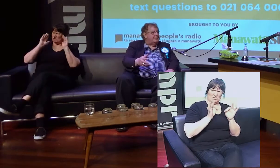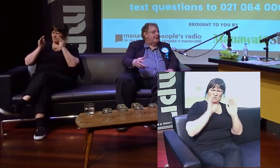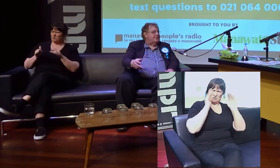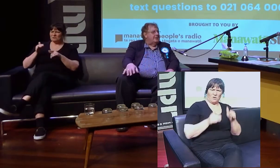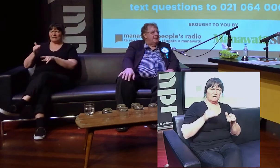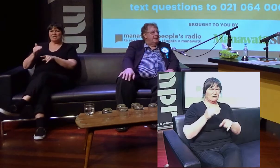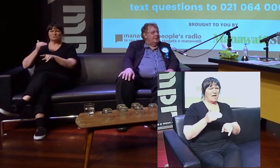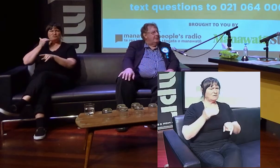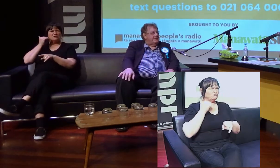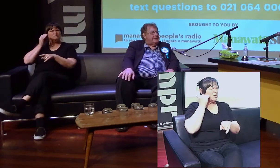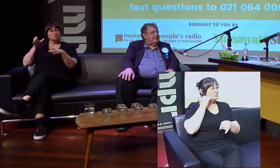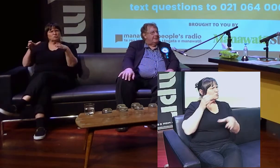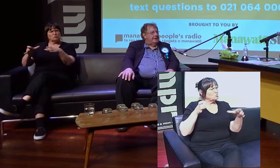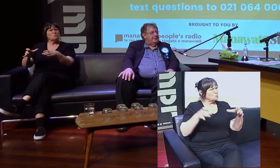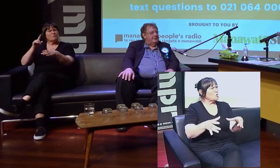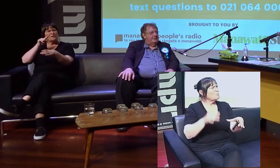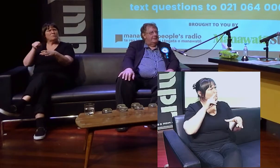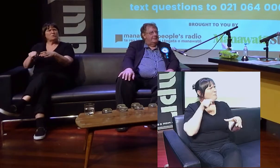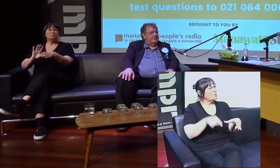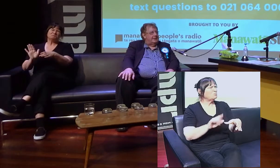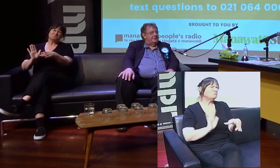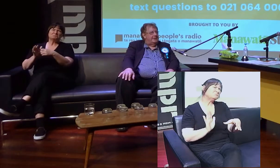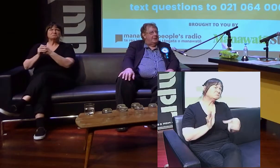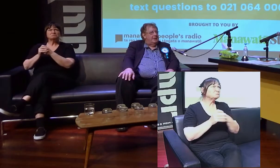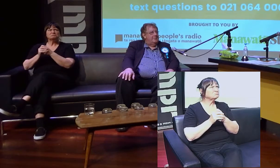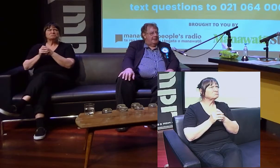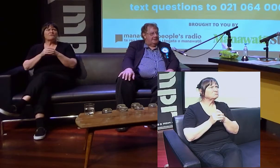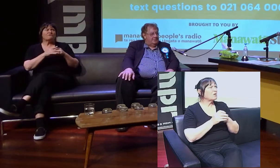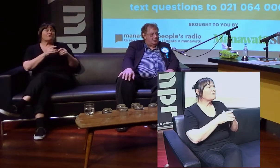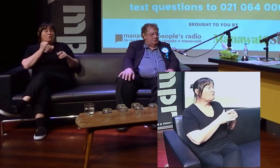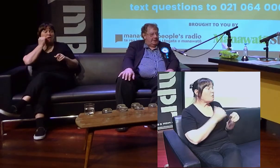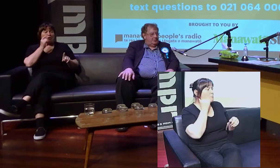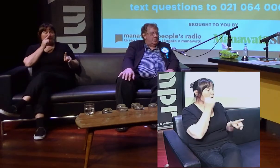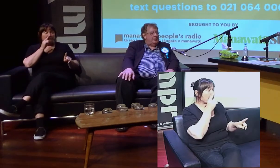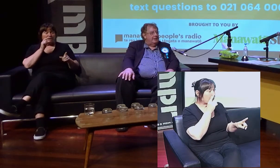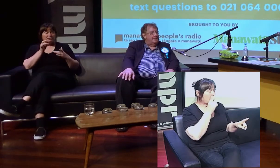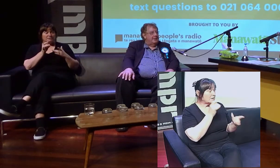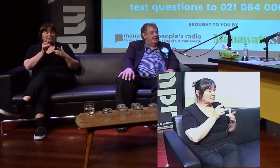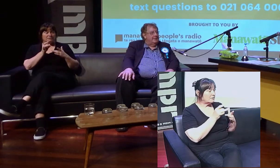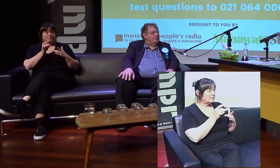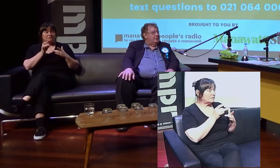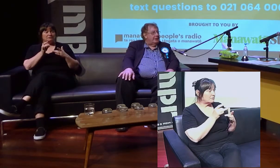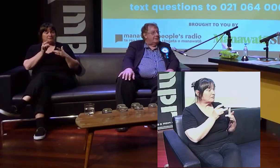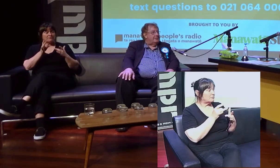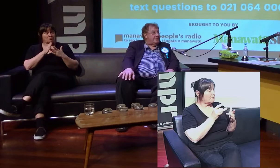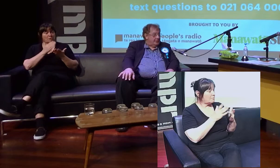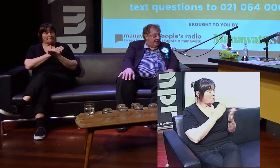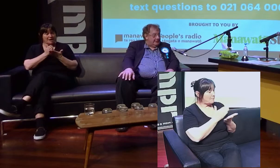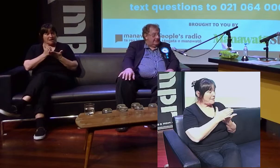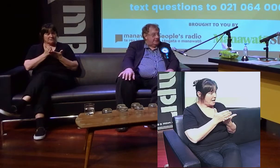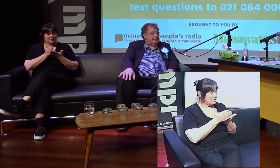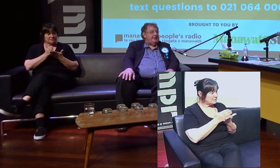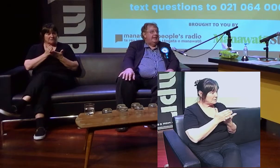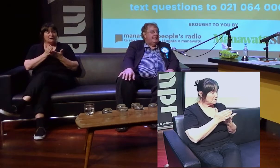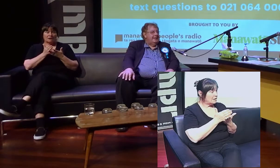are in some cases, but we're not overly tight on that. The Tangata Whenua plays an important part. We are very, very close to the third